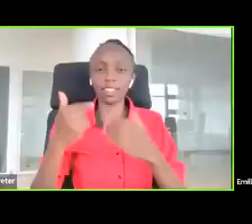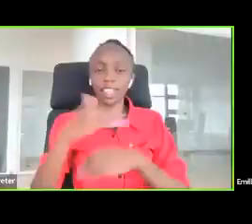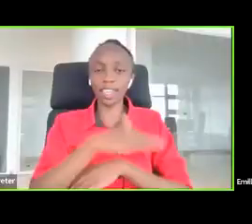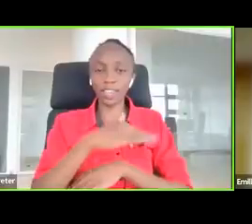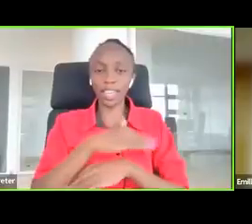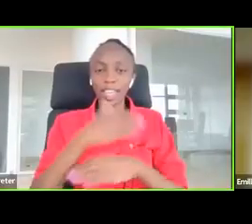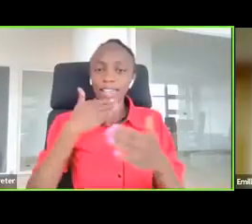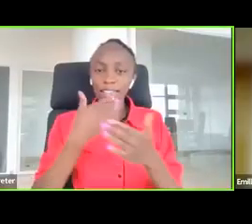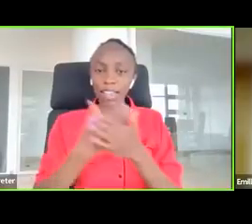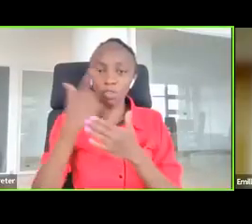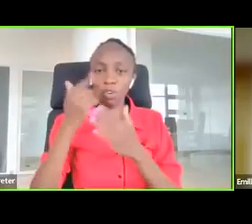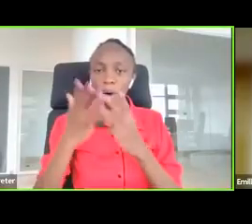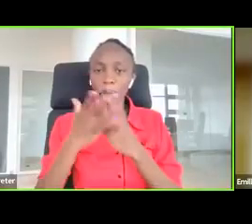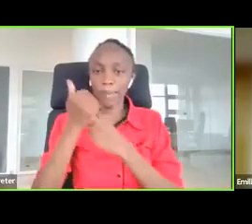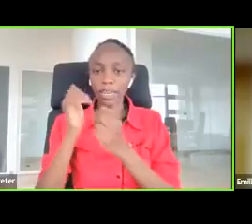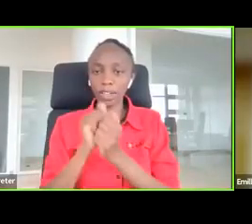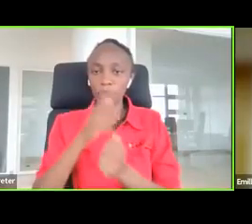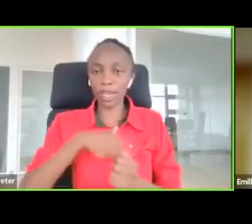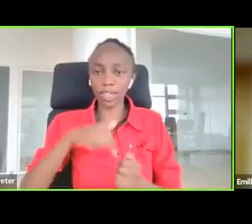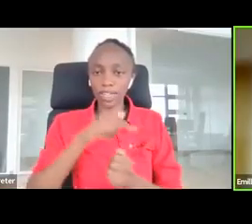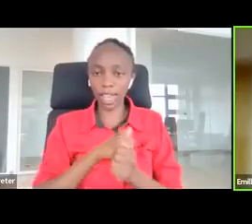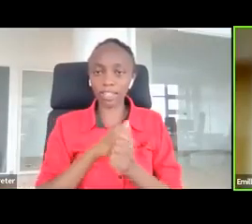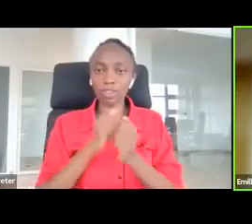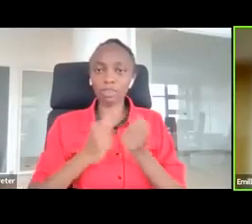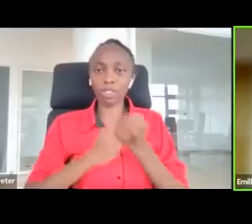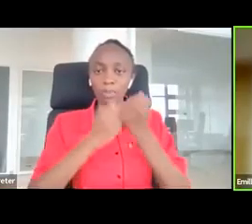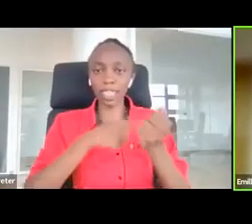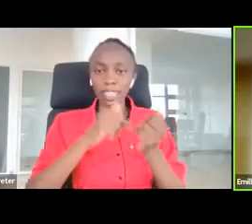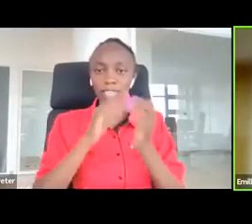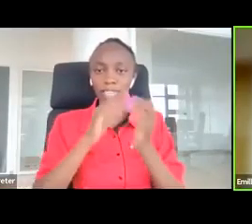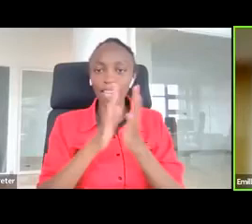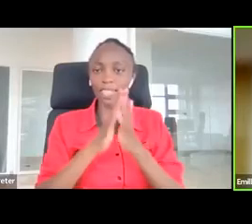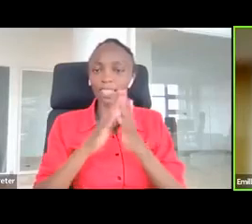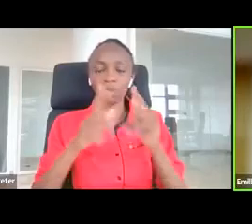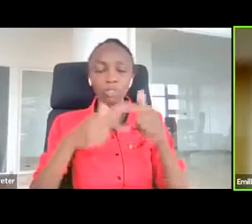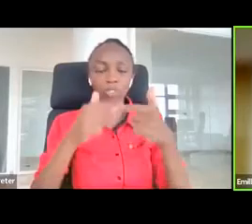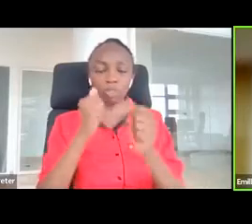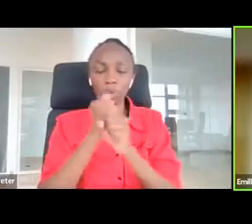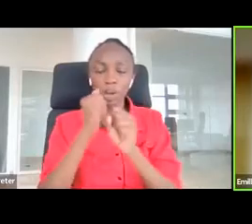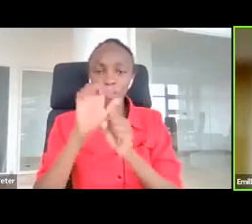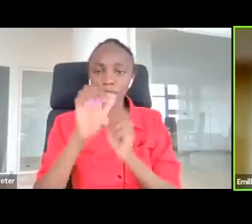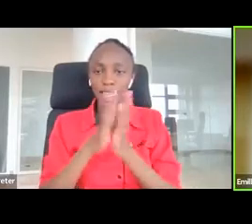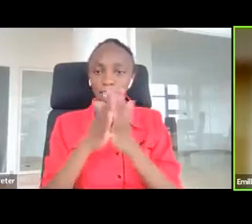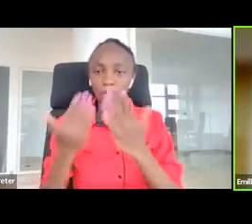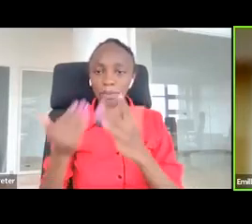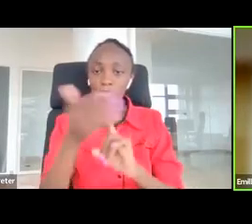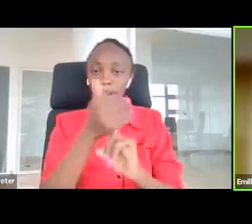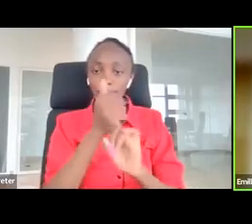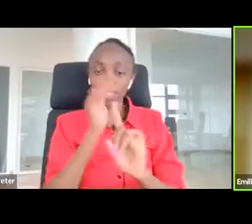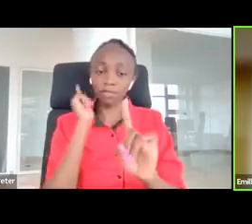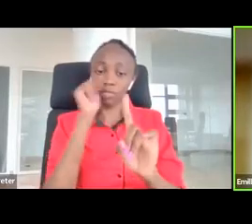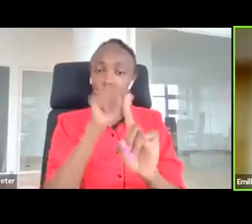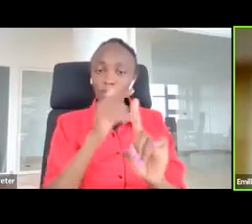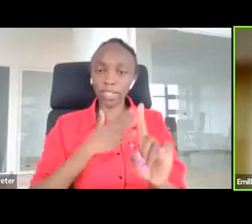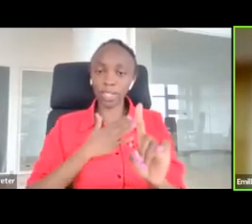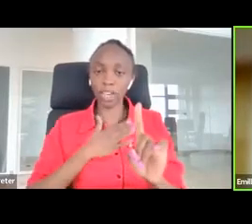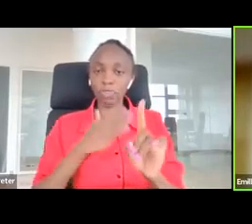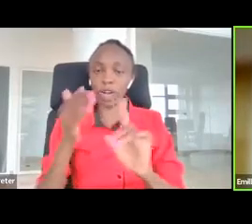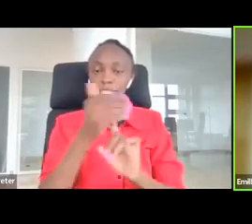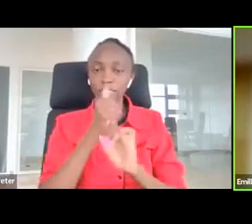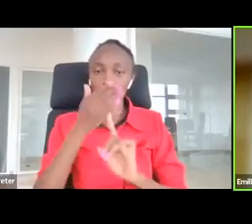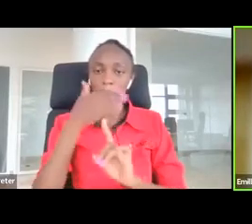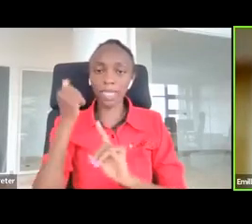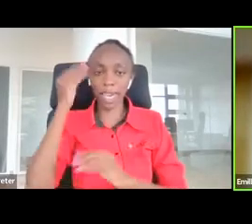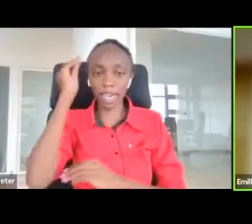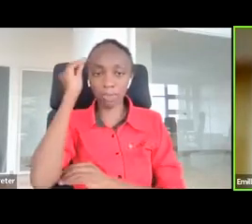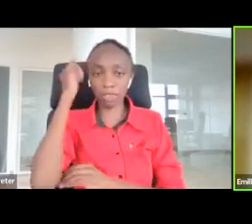us, you have worked with us, and you have greatly worked with eKitabu even to realize the goals of achieving better education for our